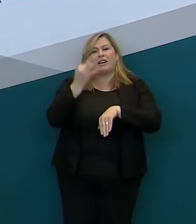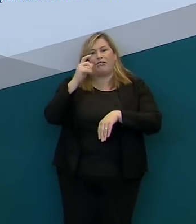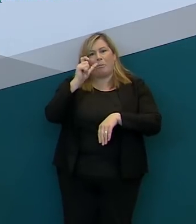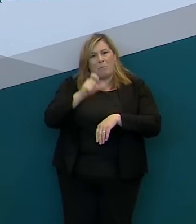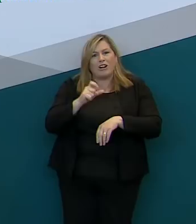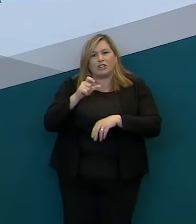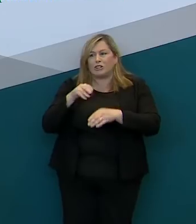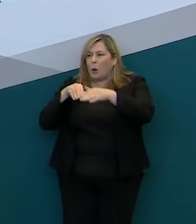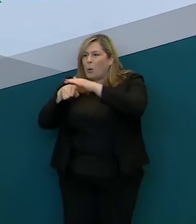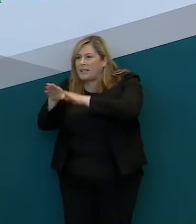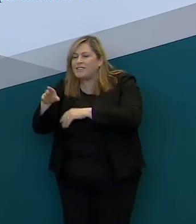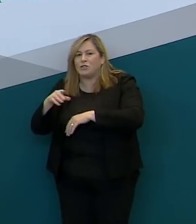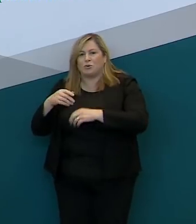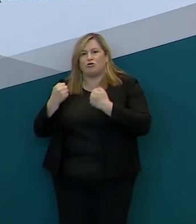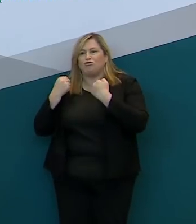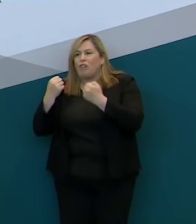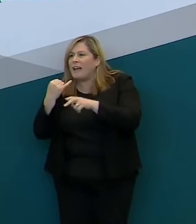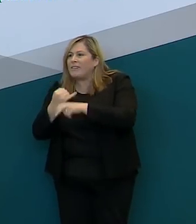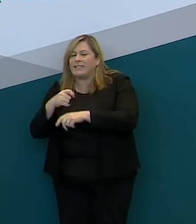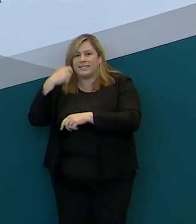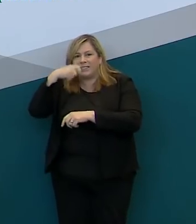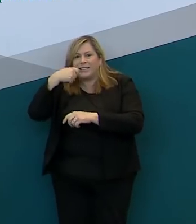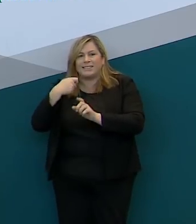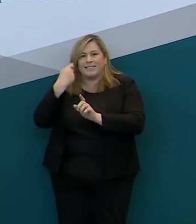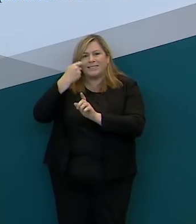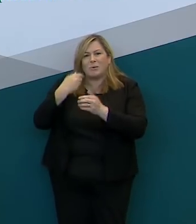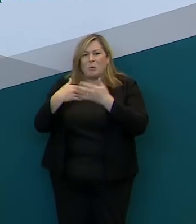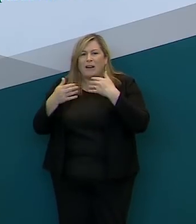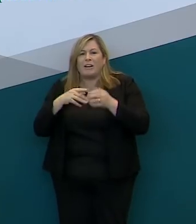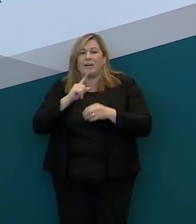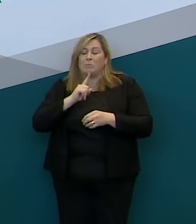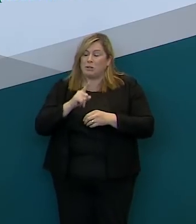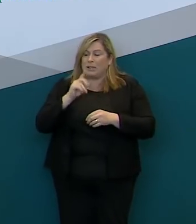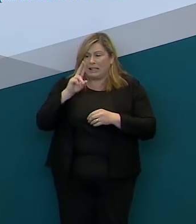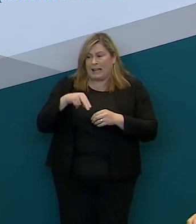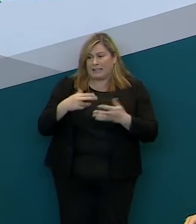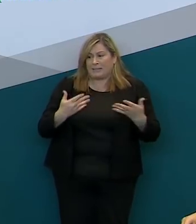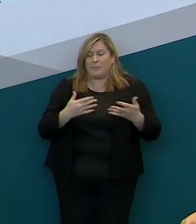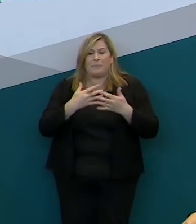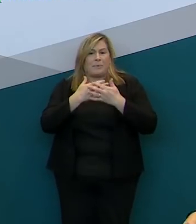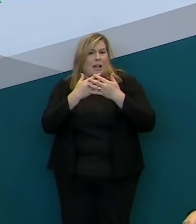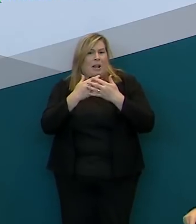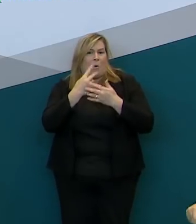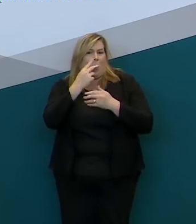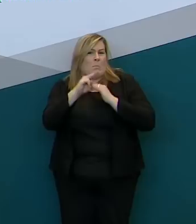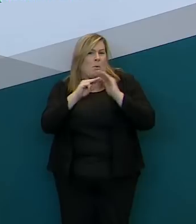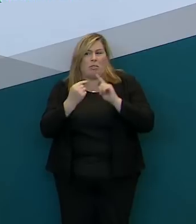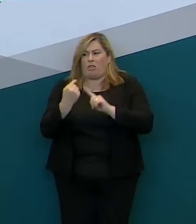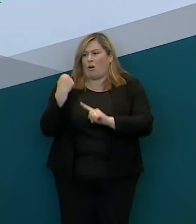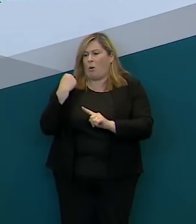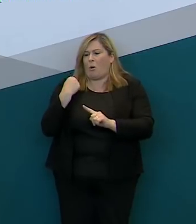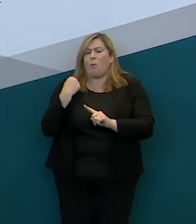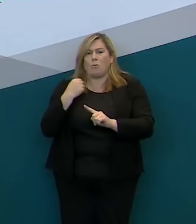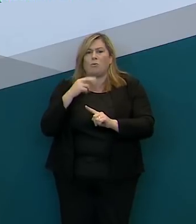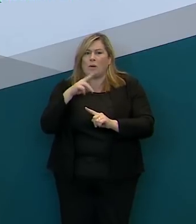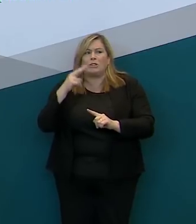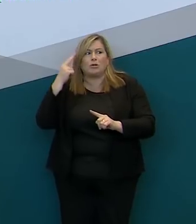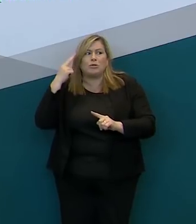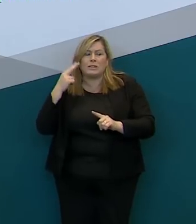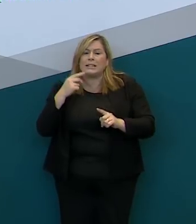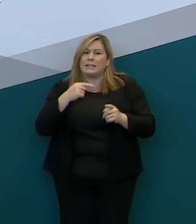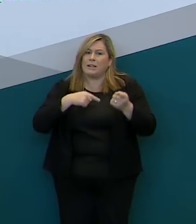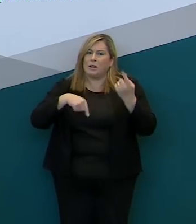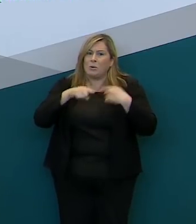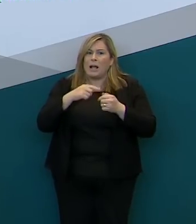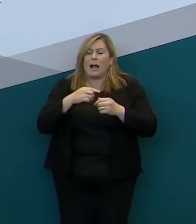we understand much more about this virus than we did only a month or two ago, and we understand what's the importance of